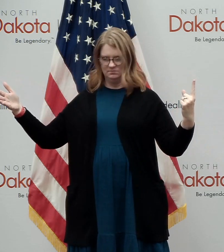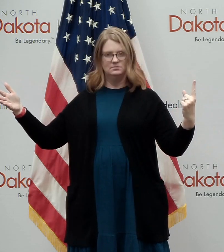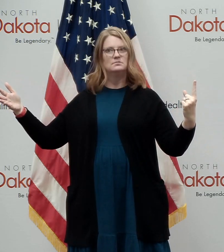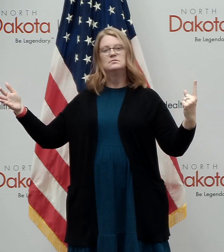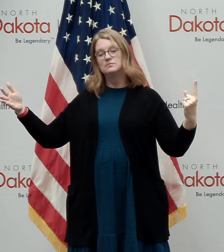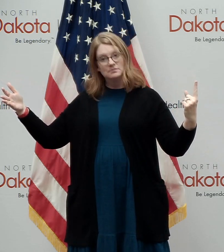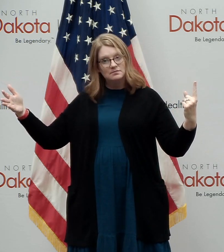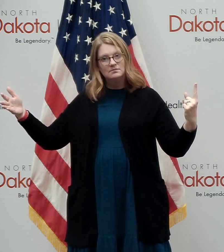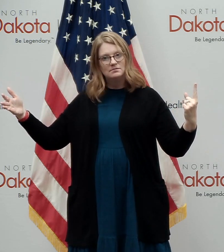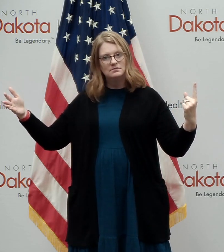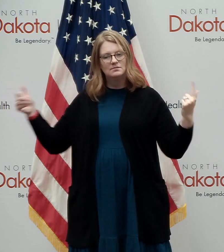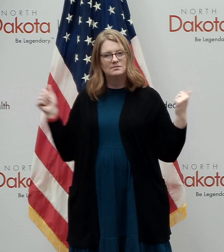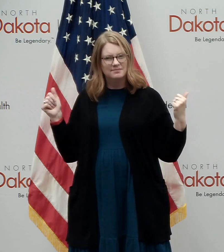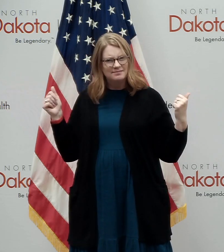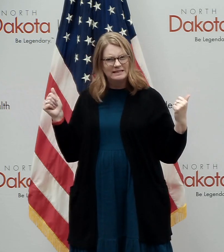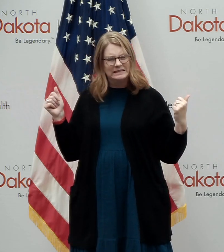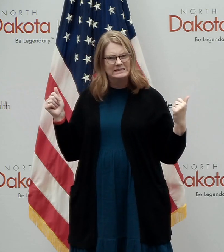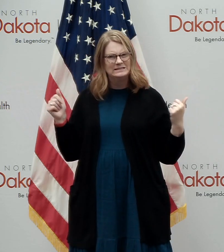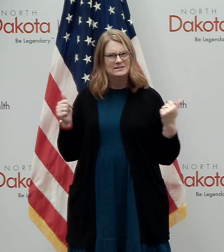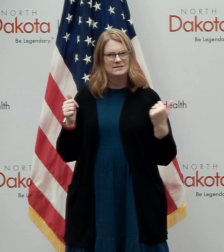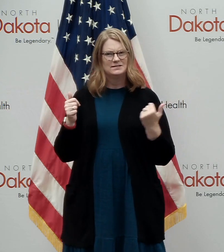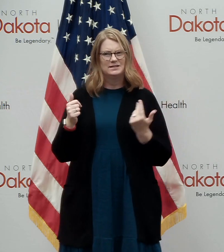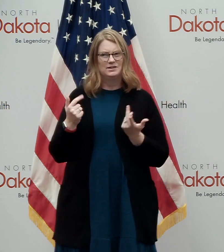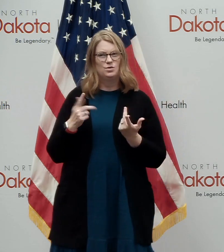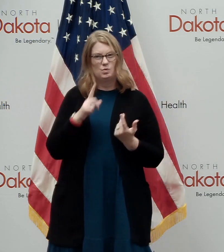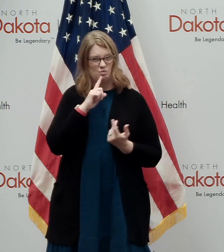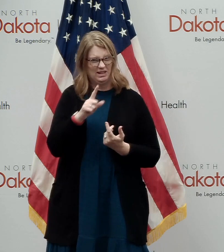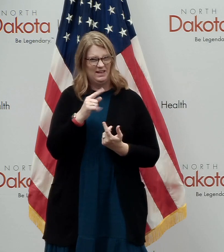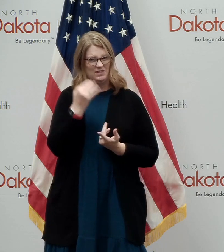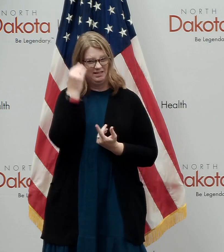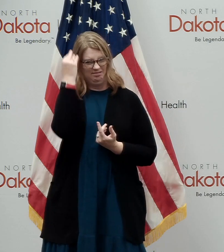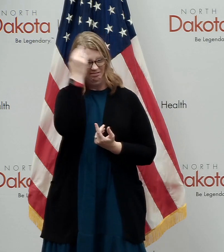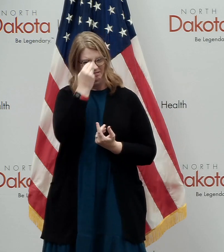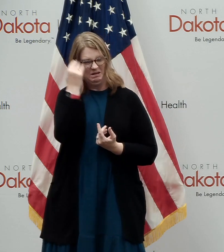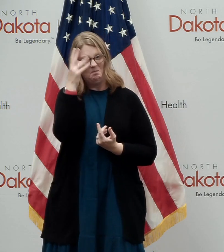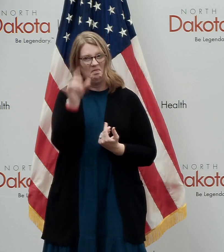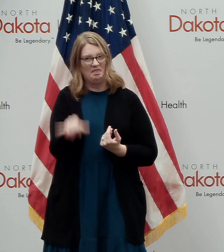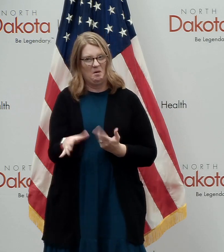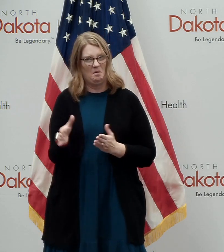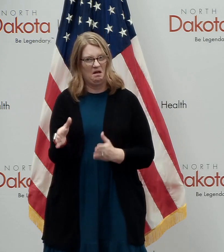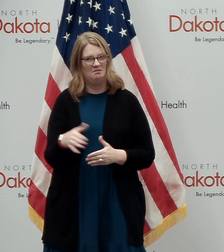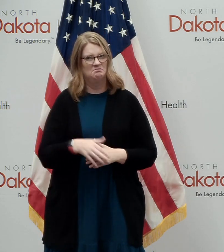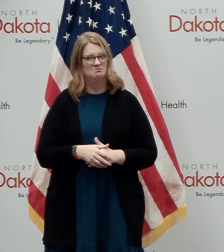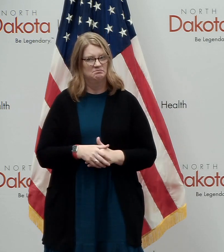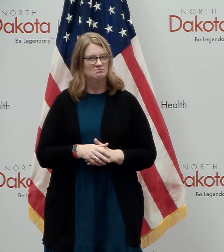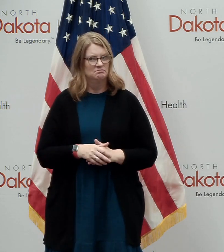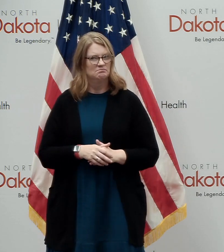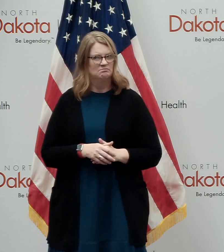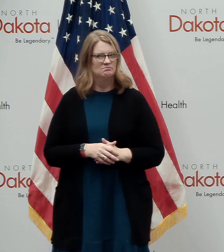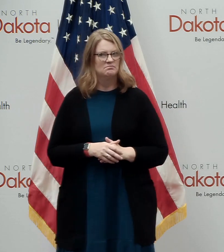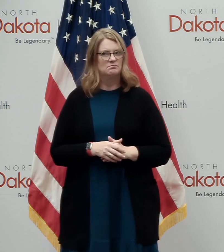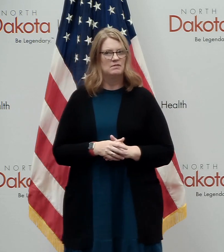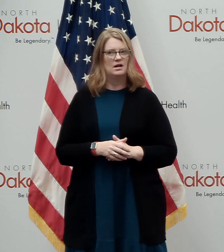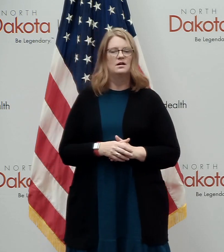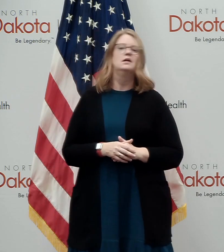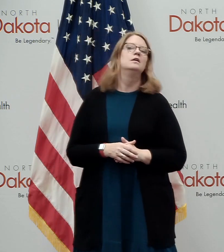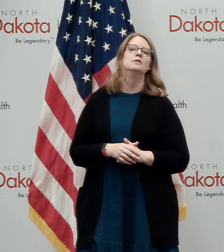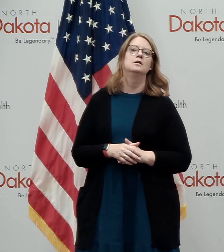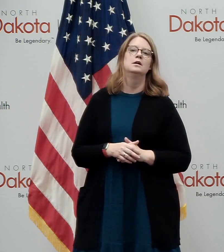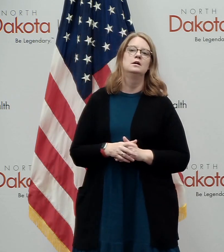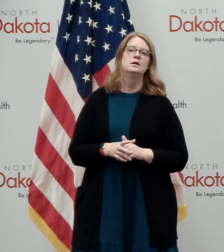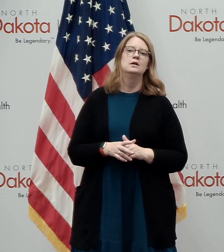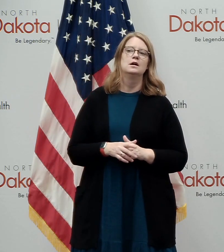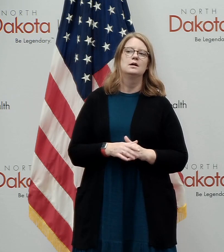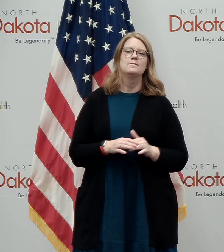maybe result in death, that might be enough. But I think that we're challenged for people to